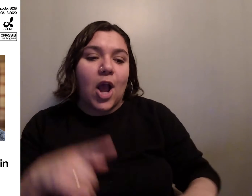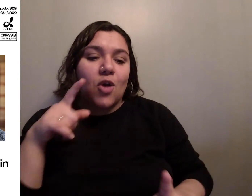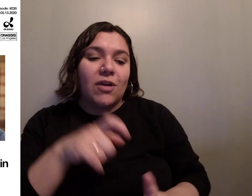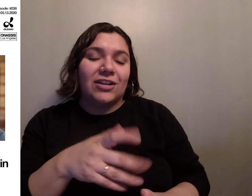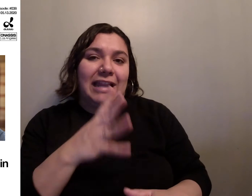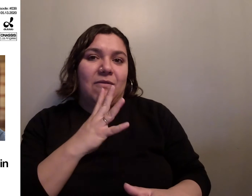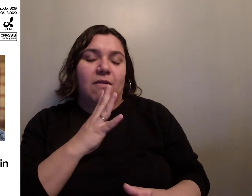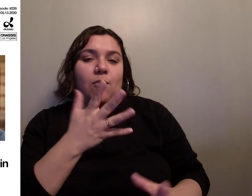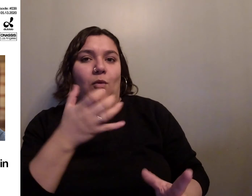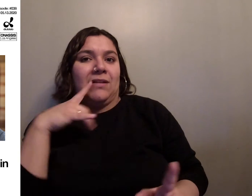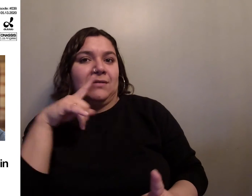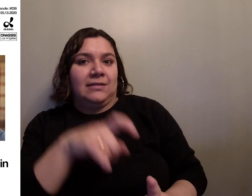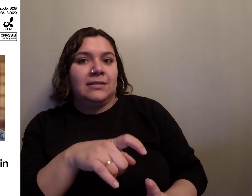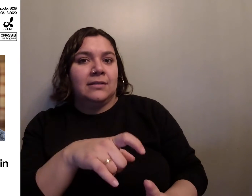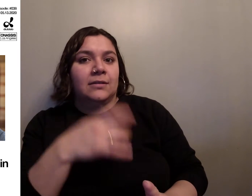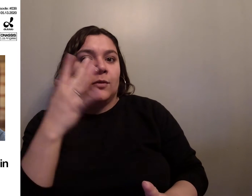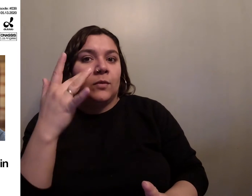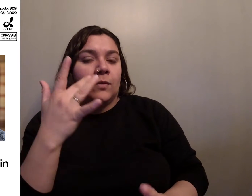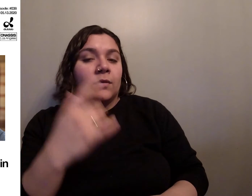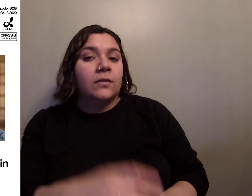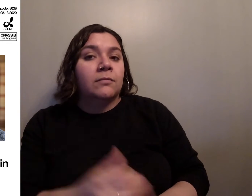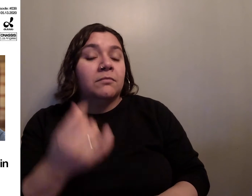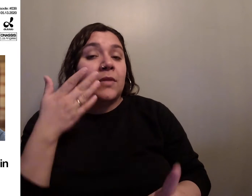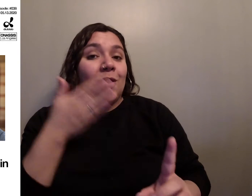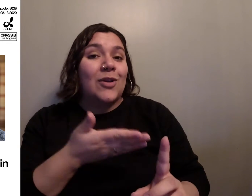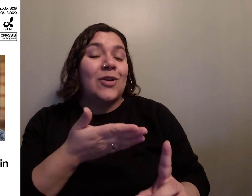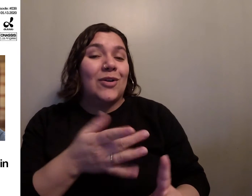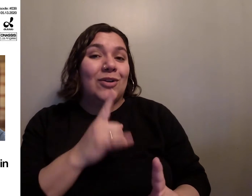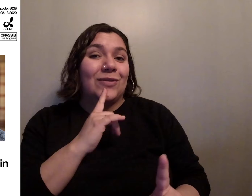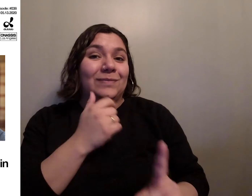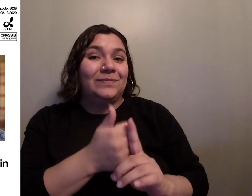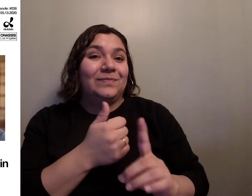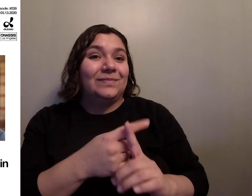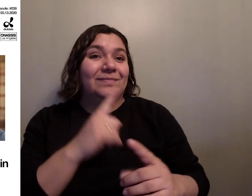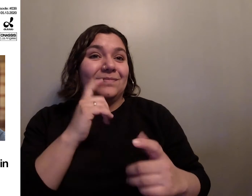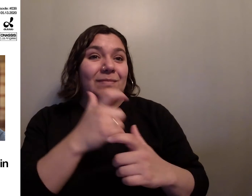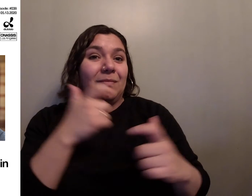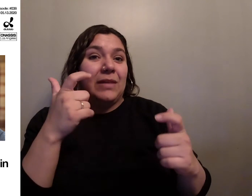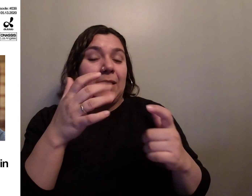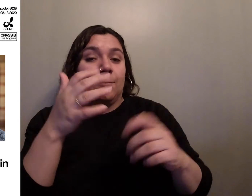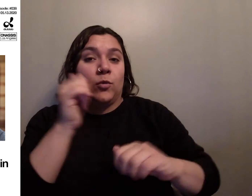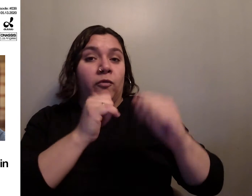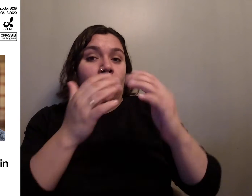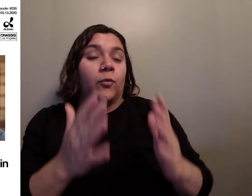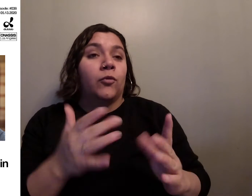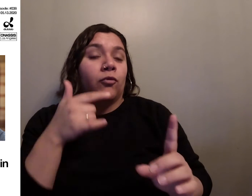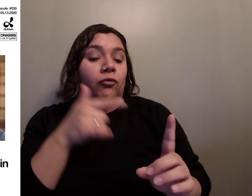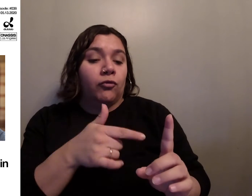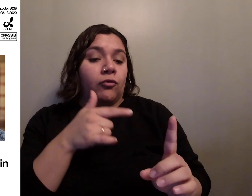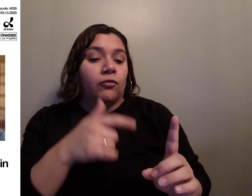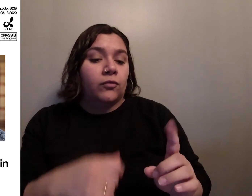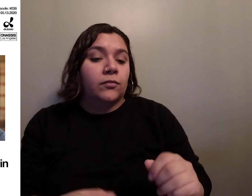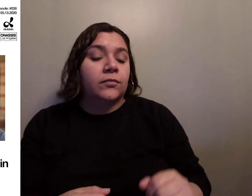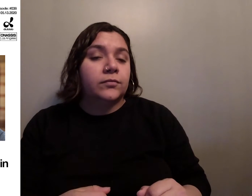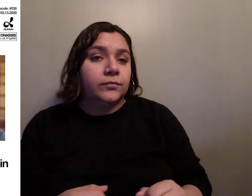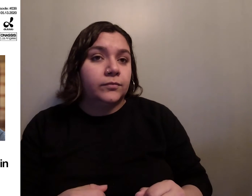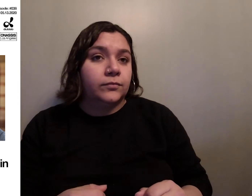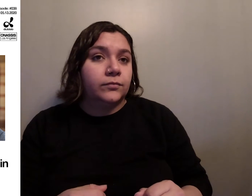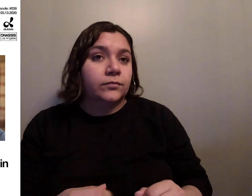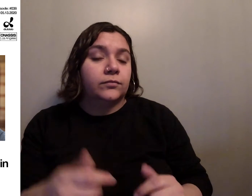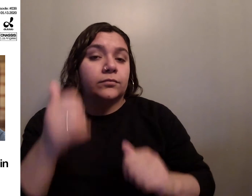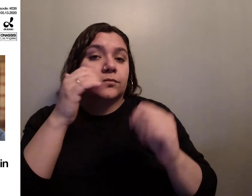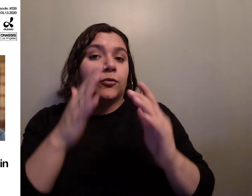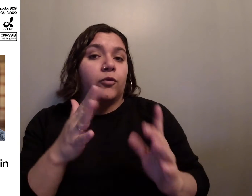It struck me as a question I really wanted to ask you, because there you are, a huge